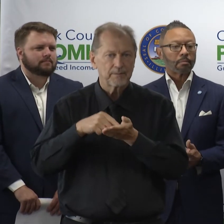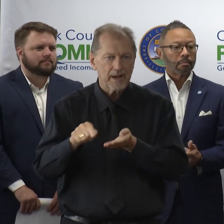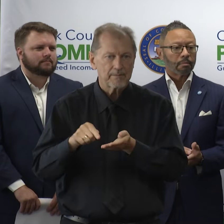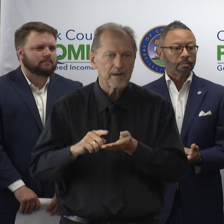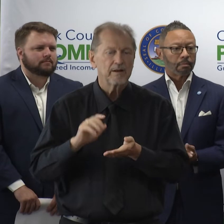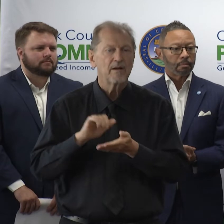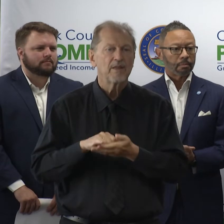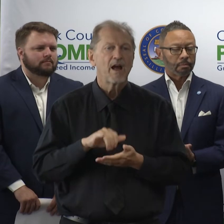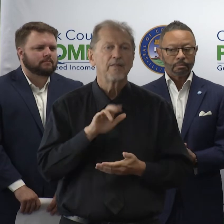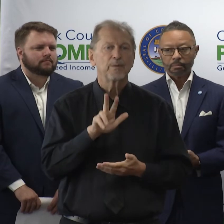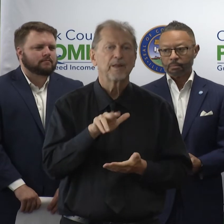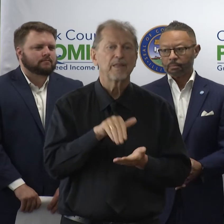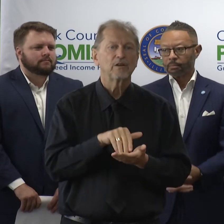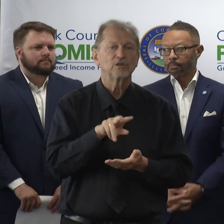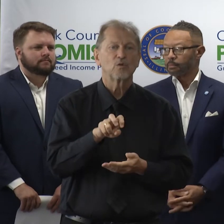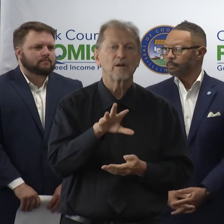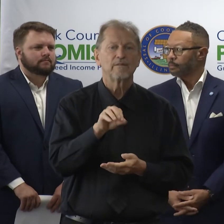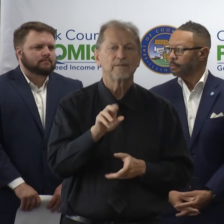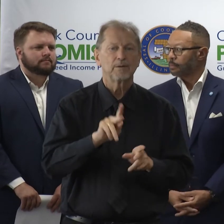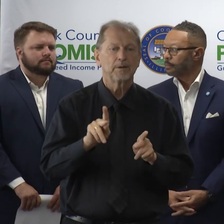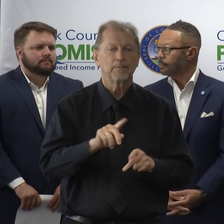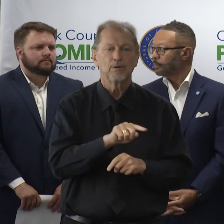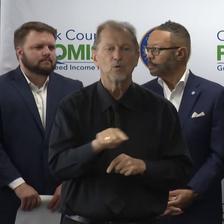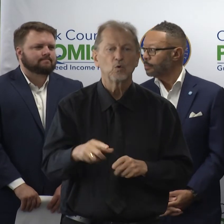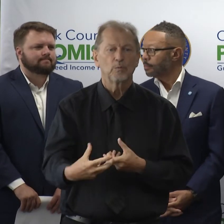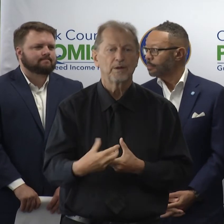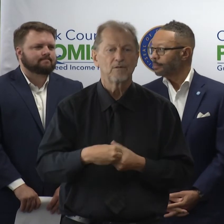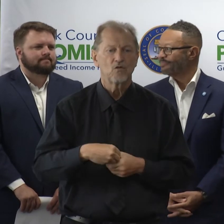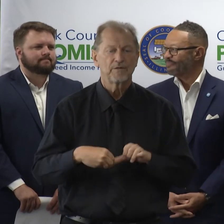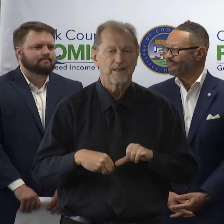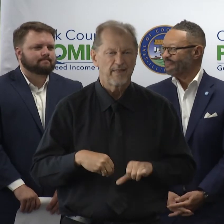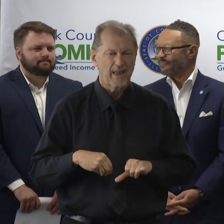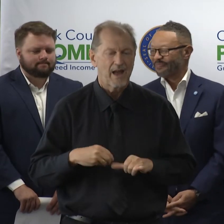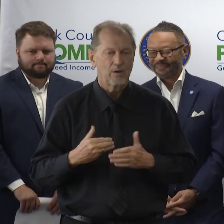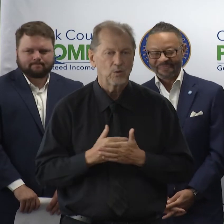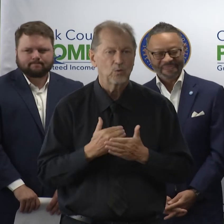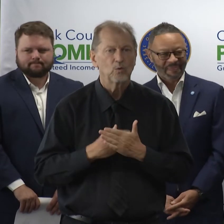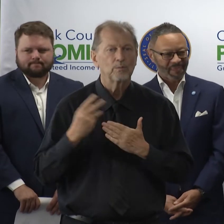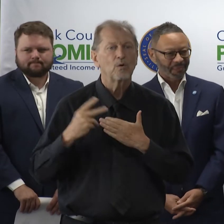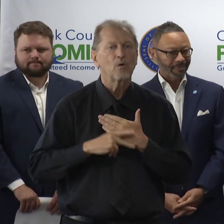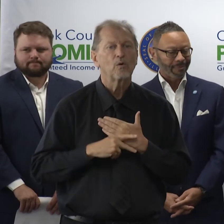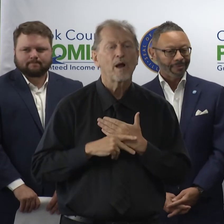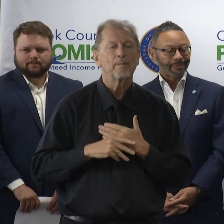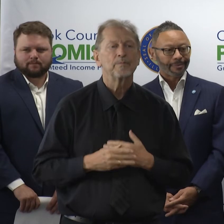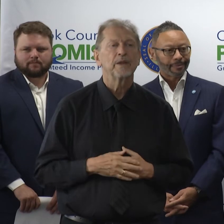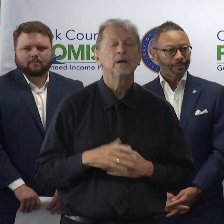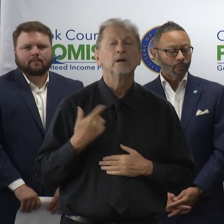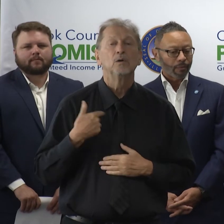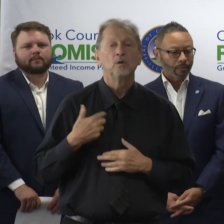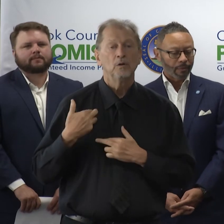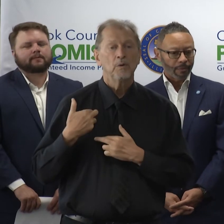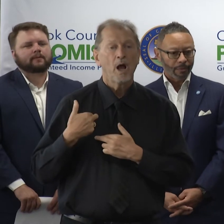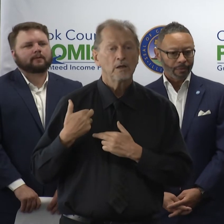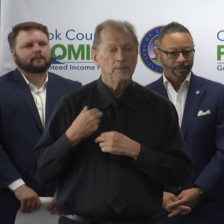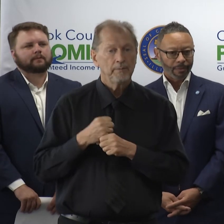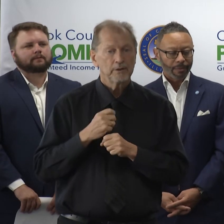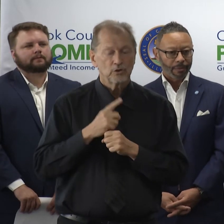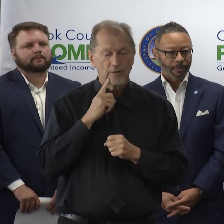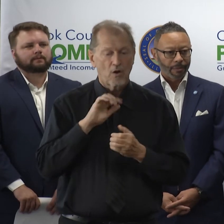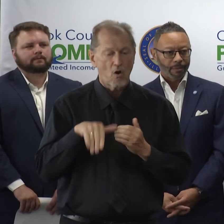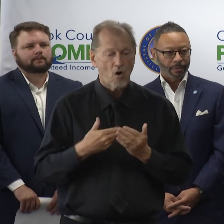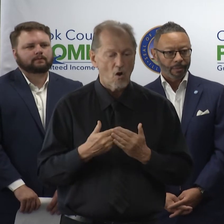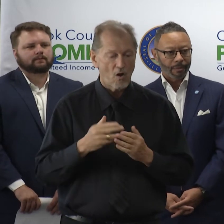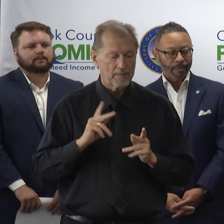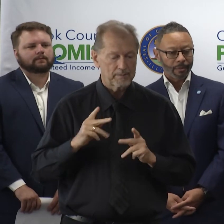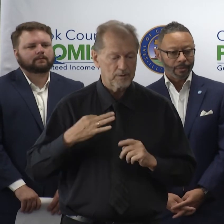the 3,250 people that will participate in the pilot. We're responsible to ensure that all applicants, all